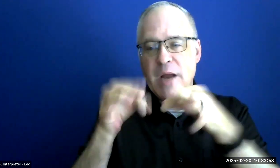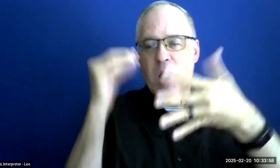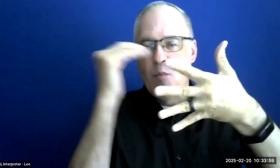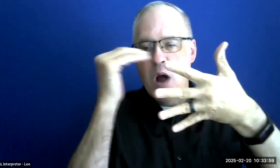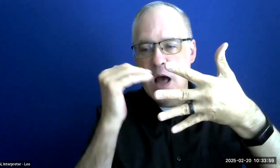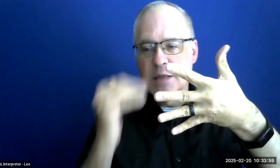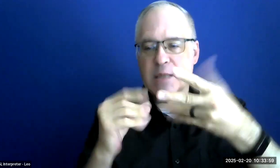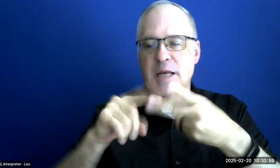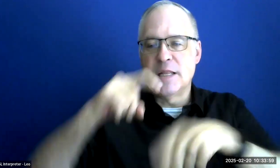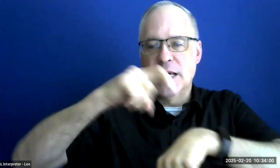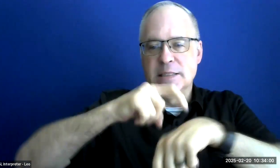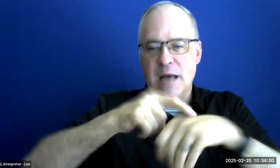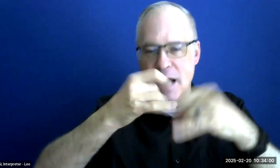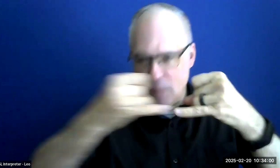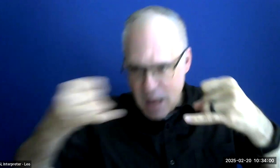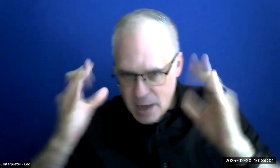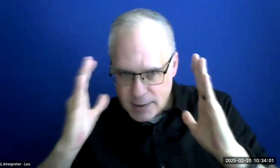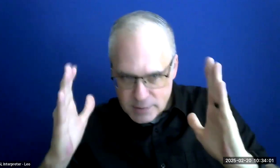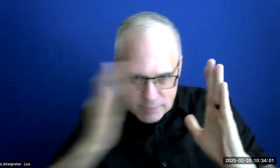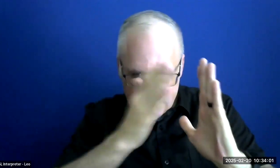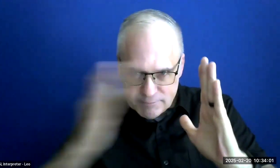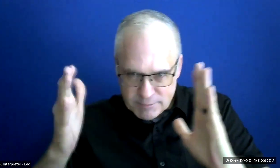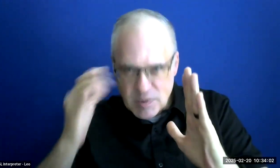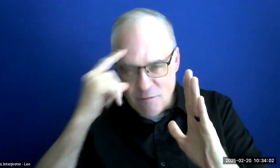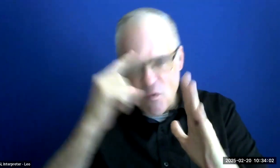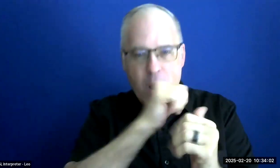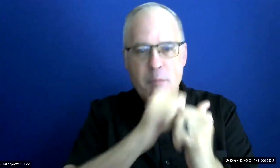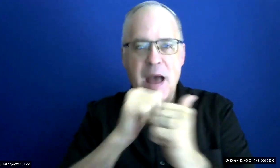passage of the regionalization amendments.